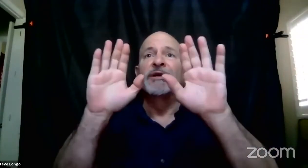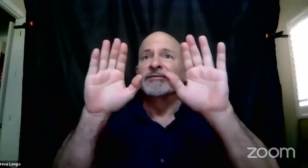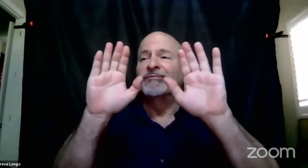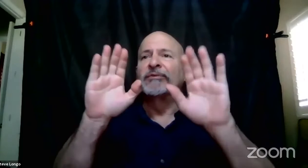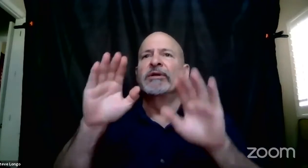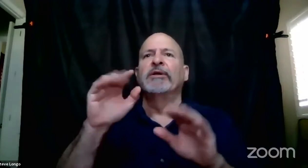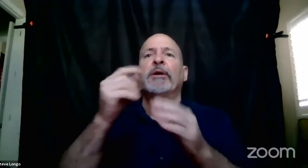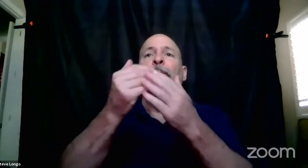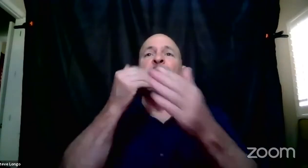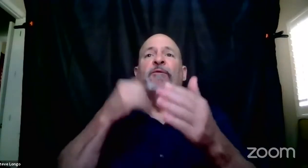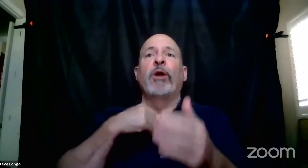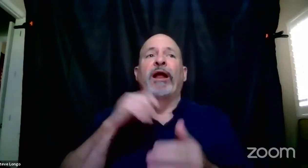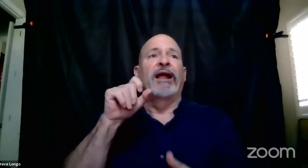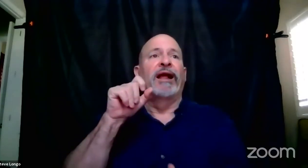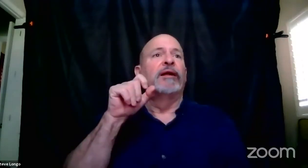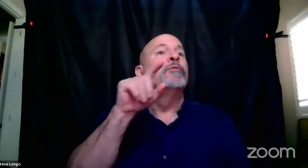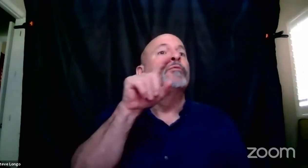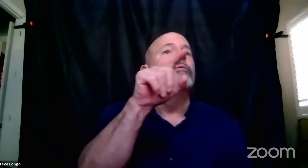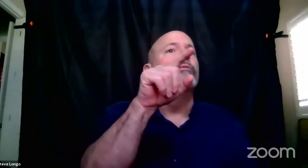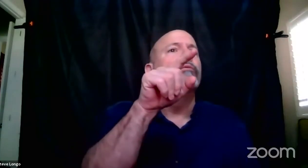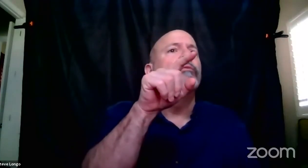Great report, first of all. Thank you so much.